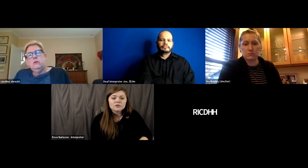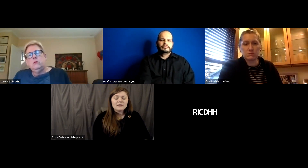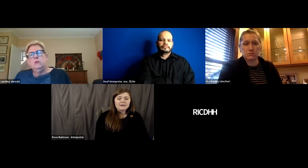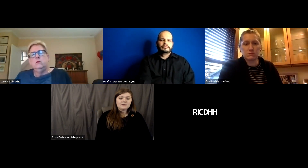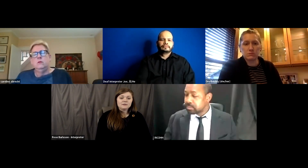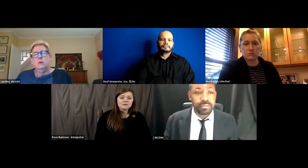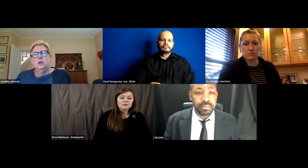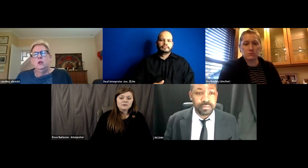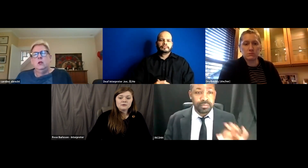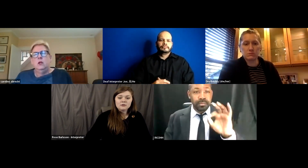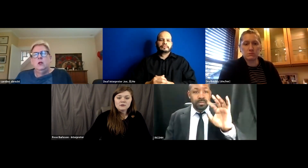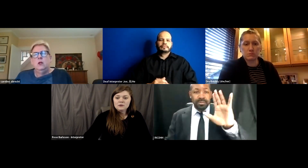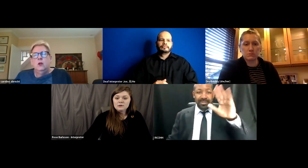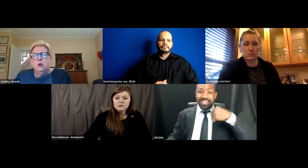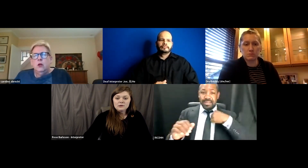prior to that?